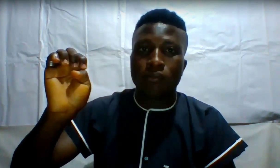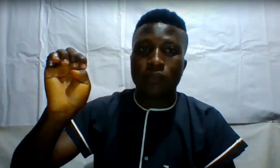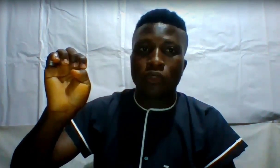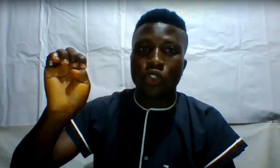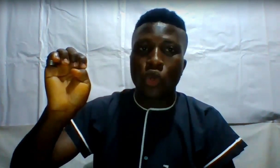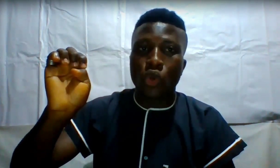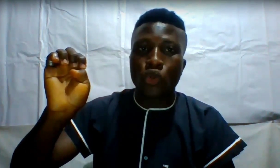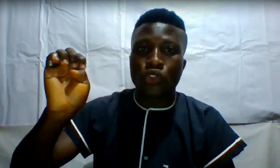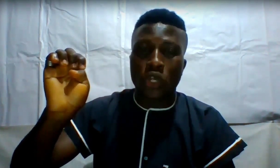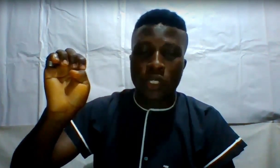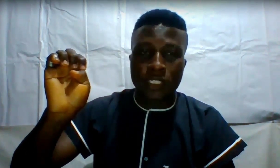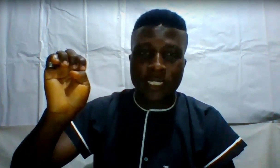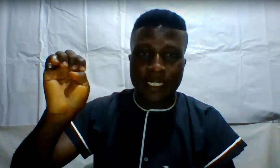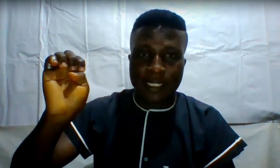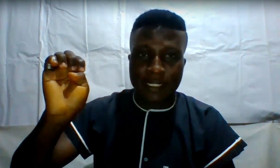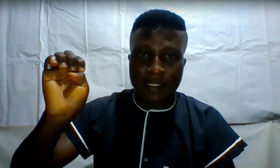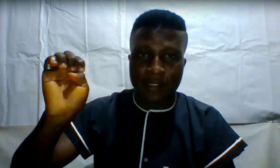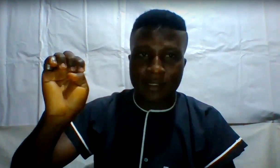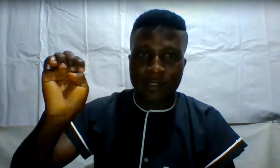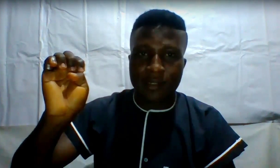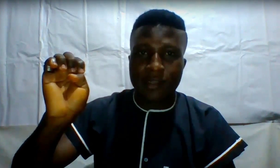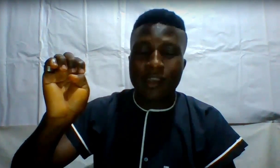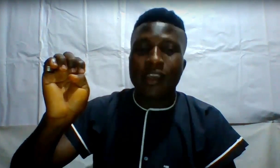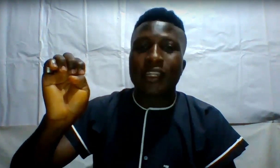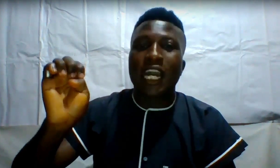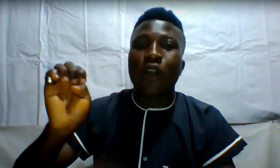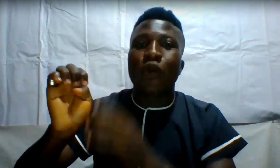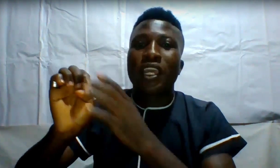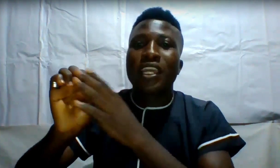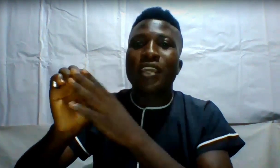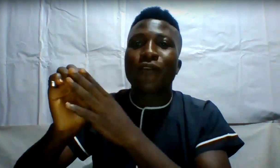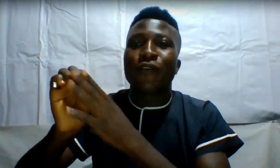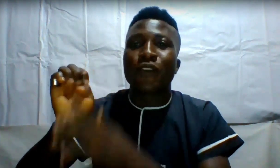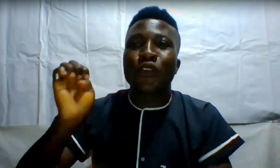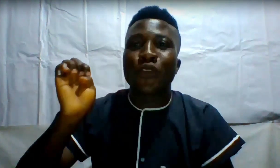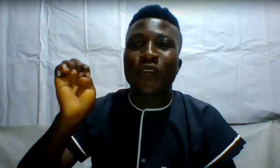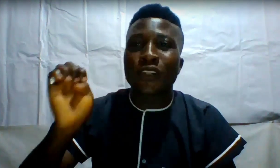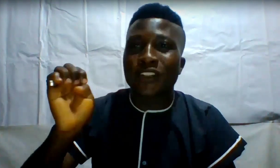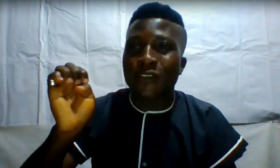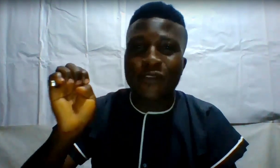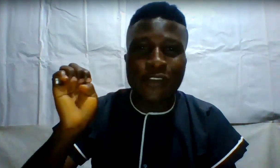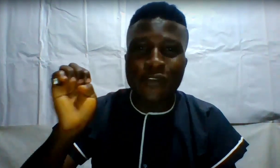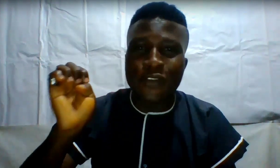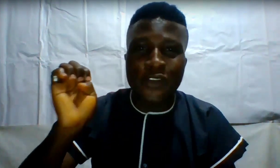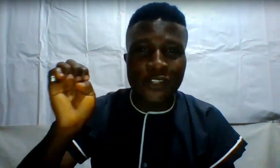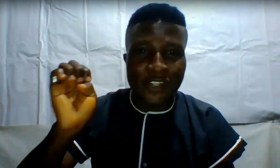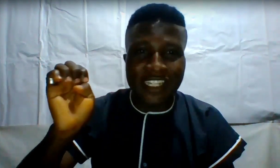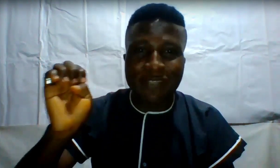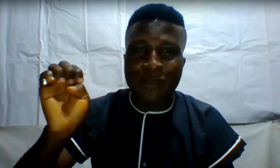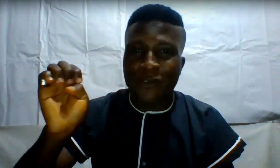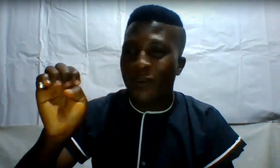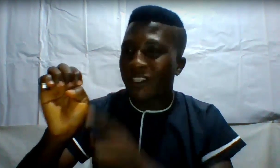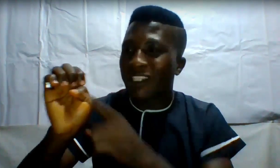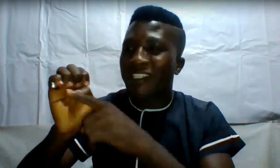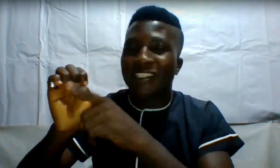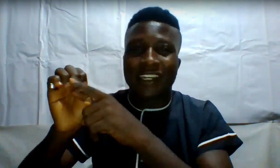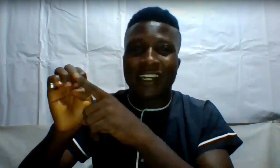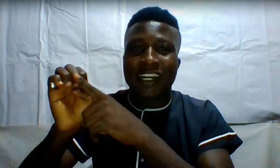goes underneath. Now, if you've not done this before, this is your fingers are going